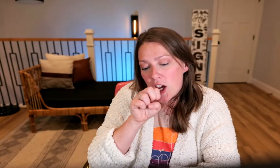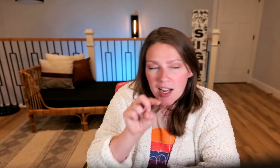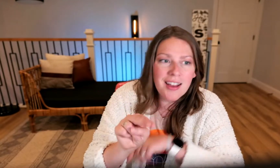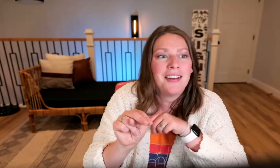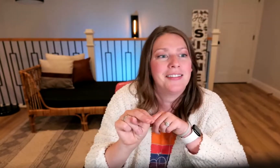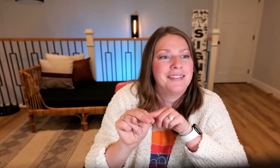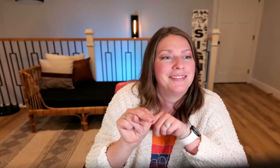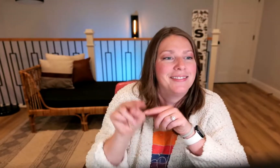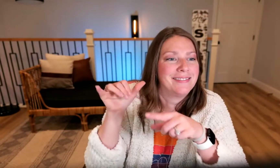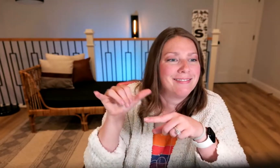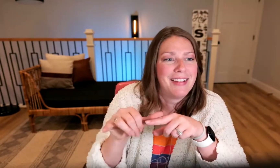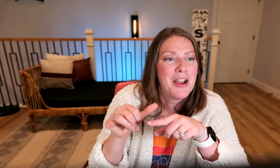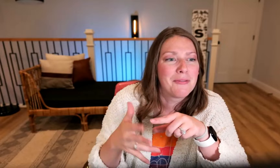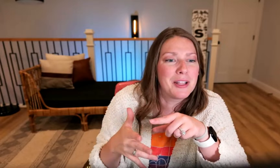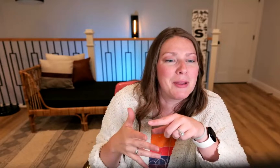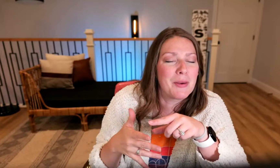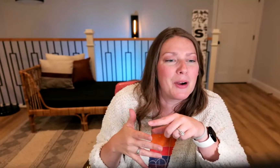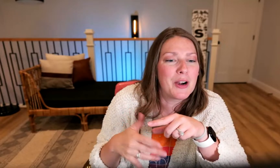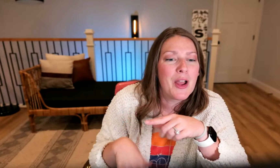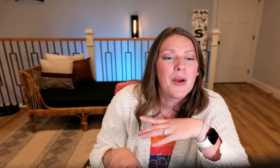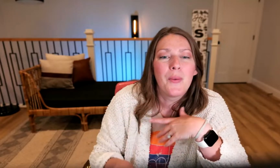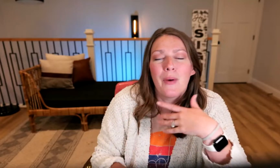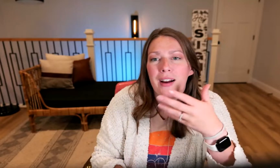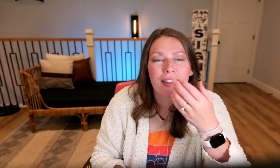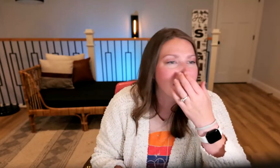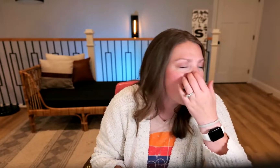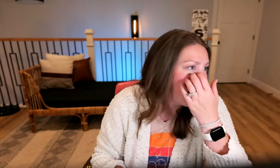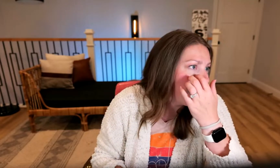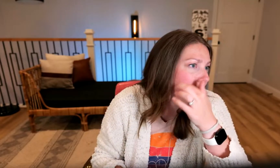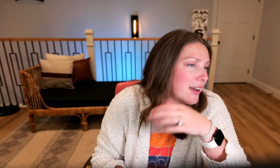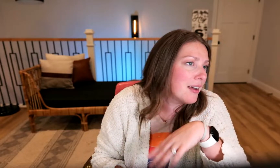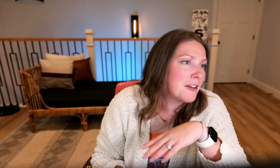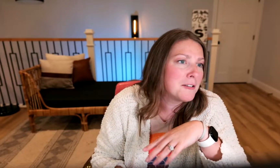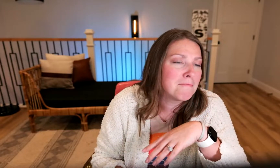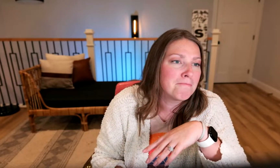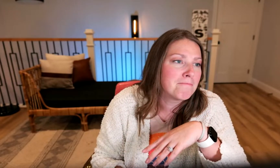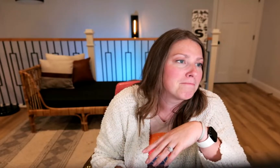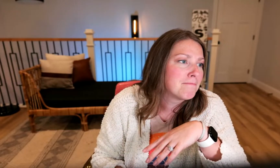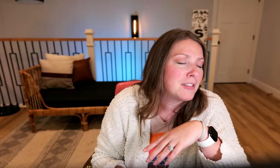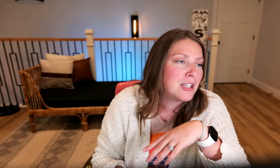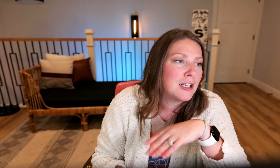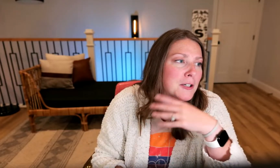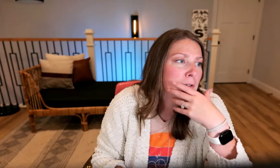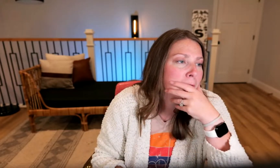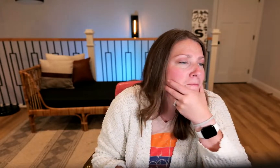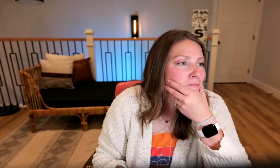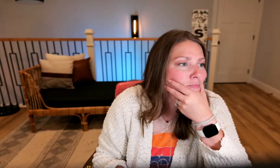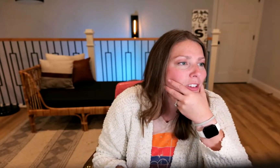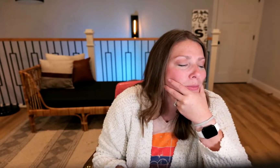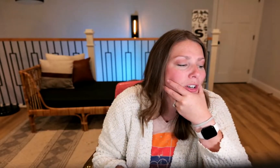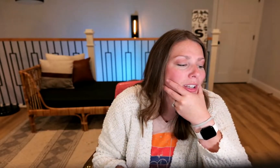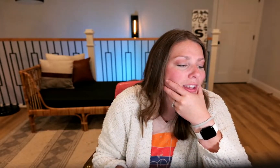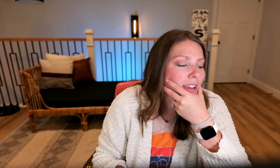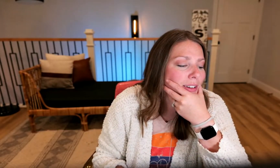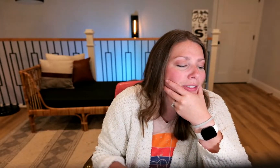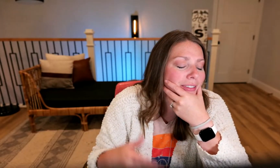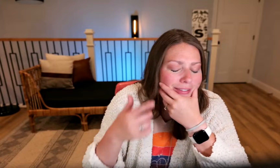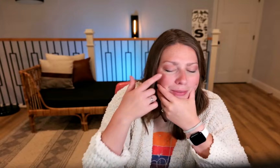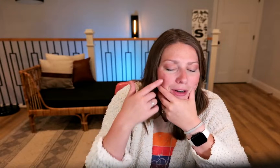initialization. Really big word, where it's like, I'm trying to think of one off the